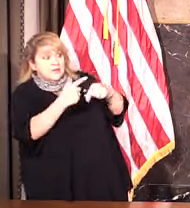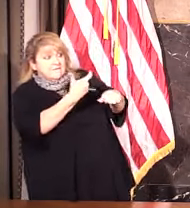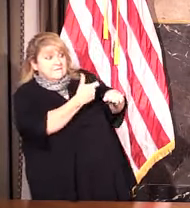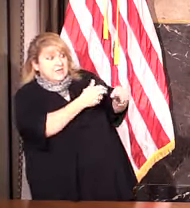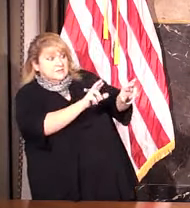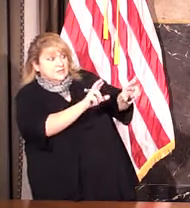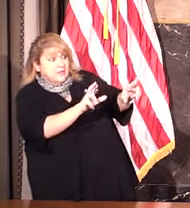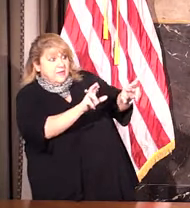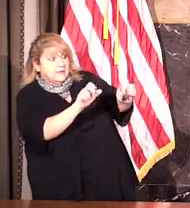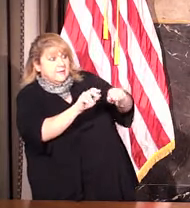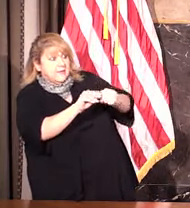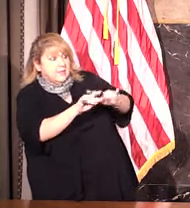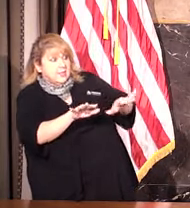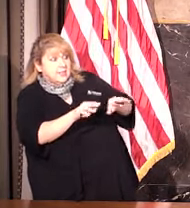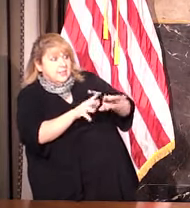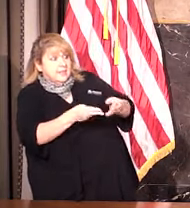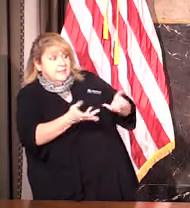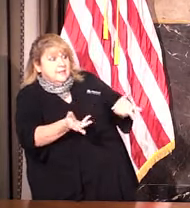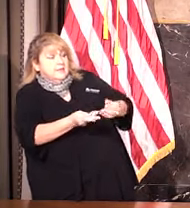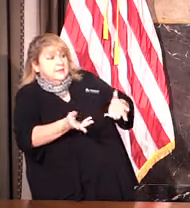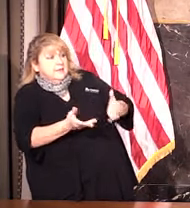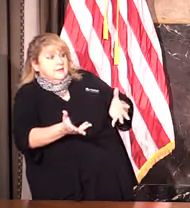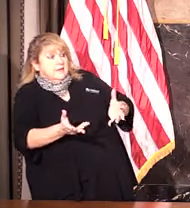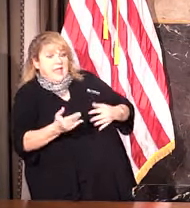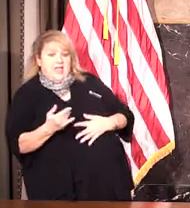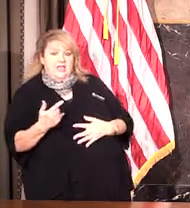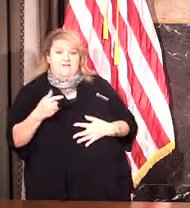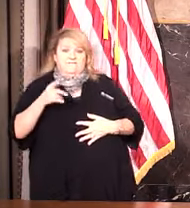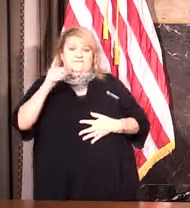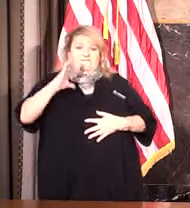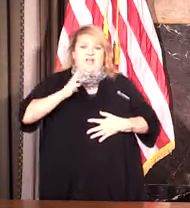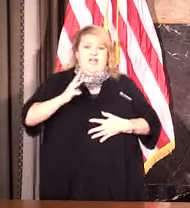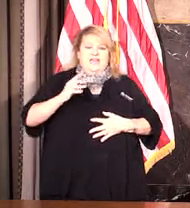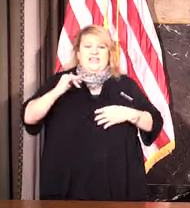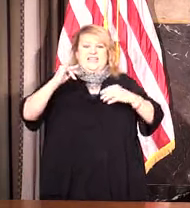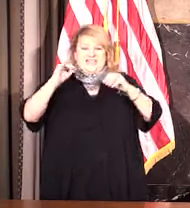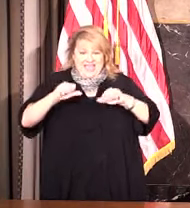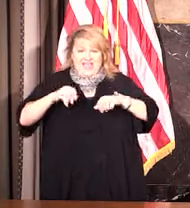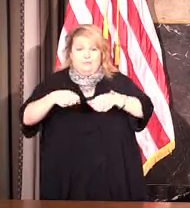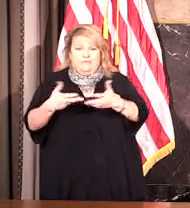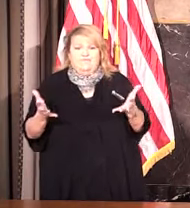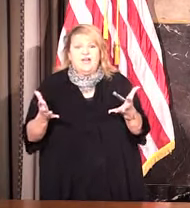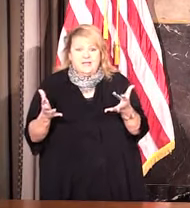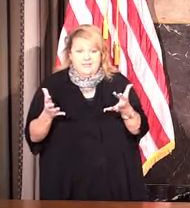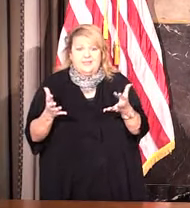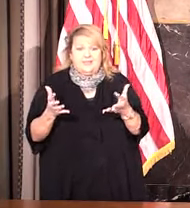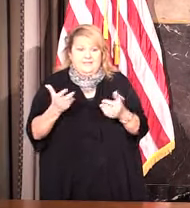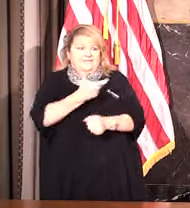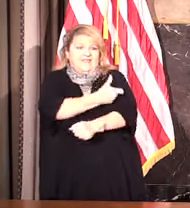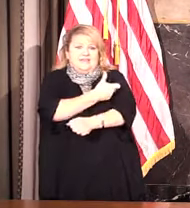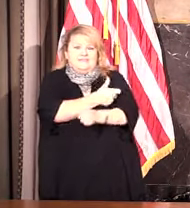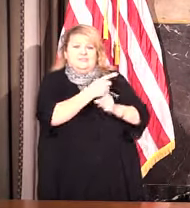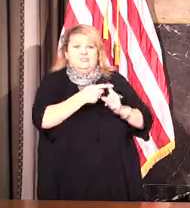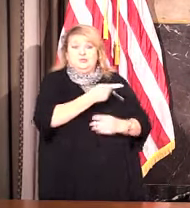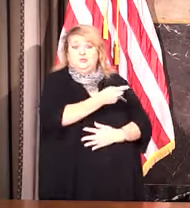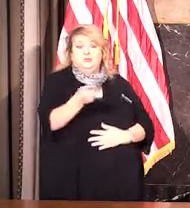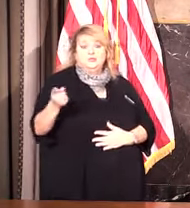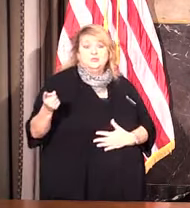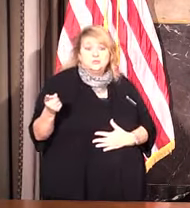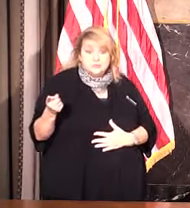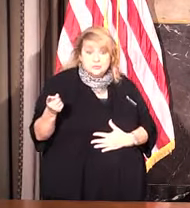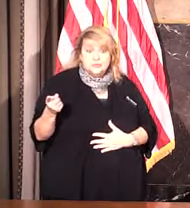so. If and when the FDA issues that emergency use authorization, I will have